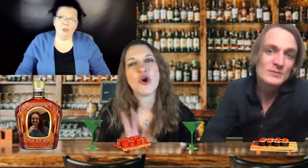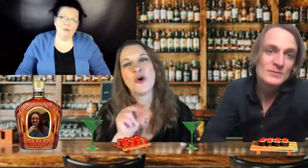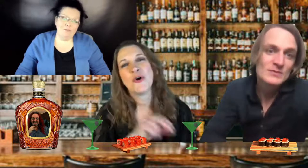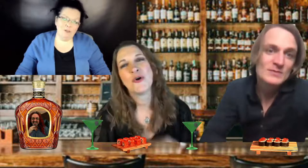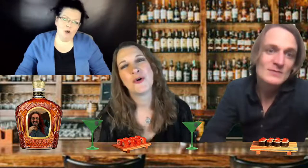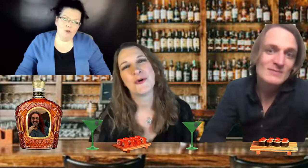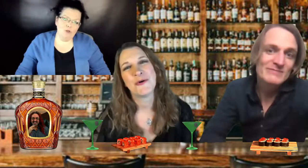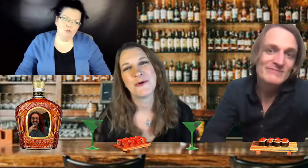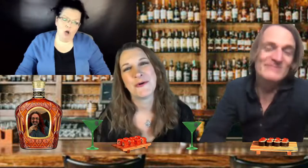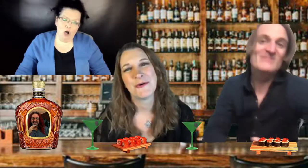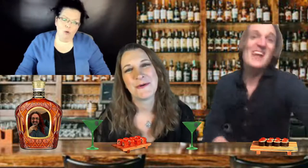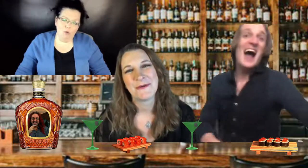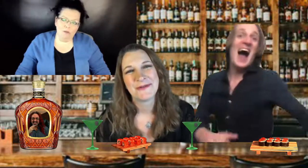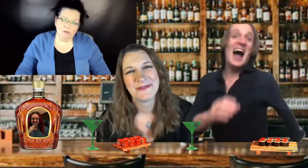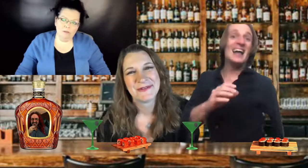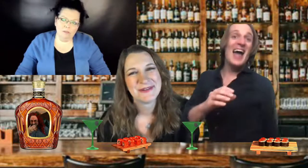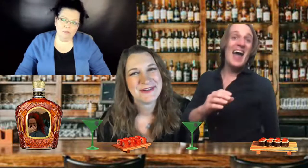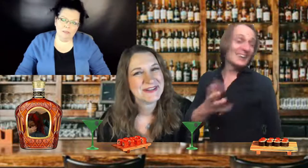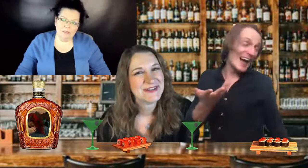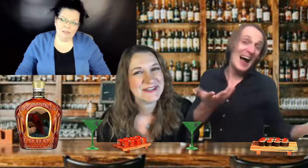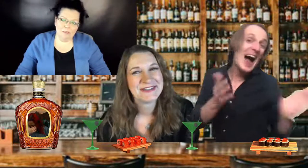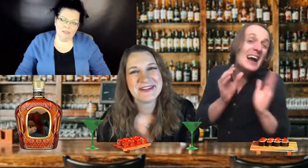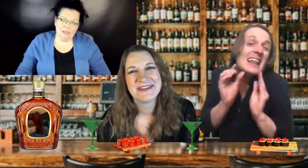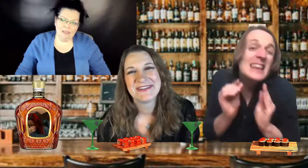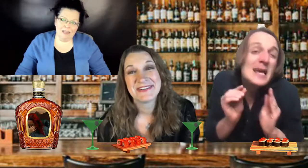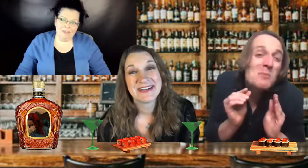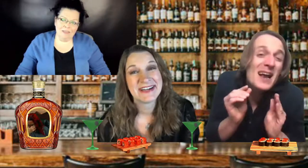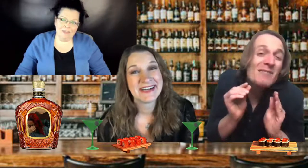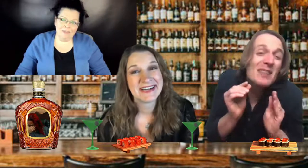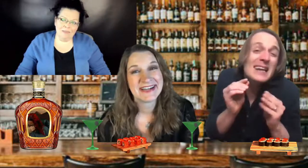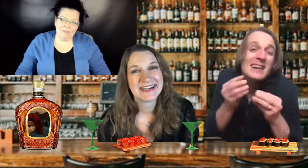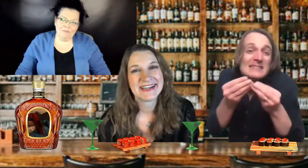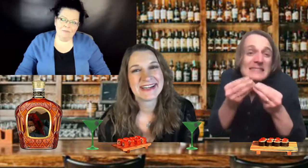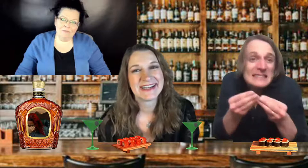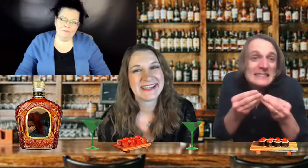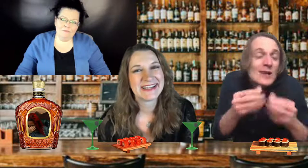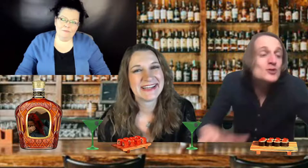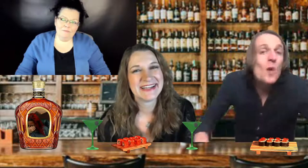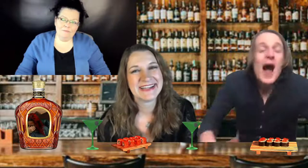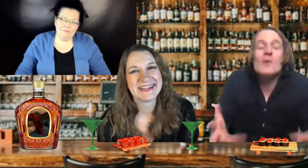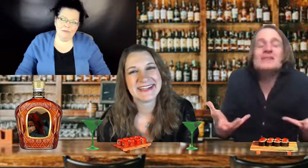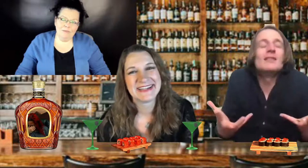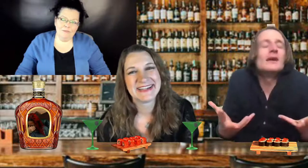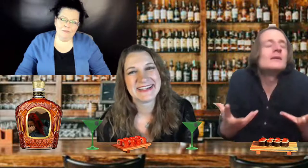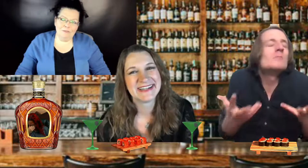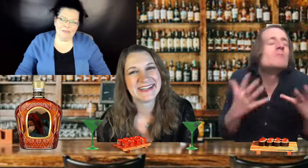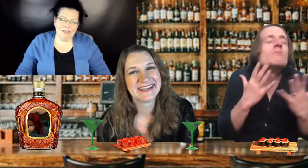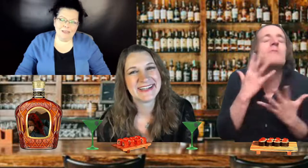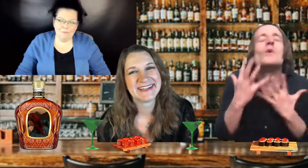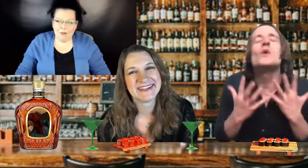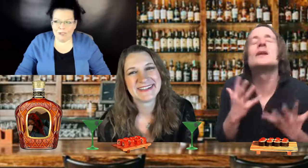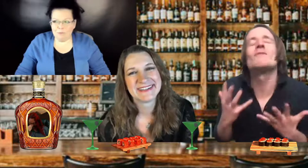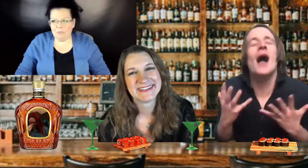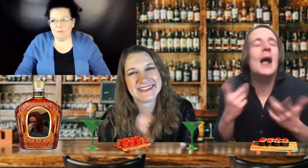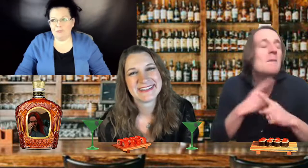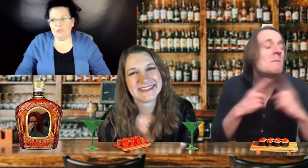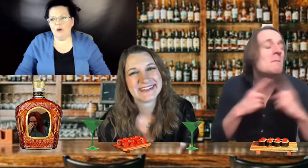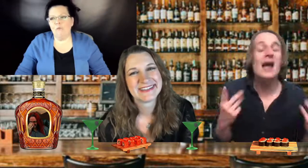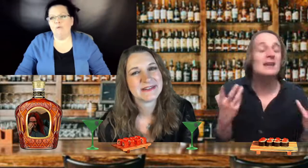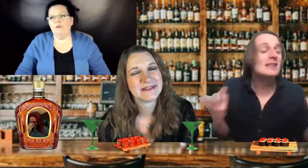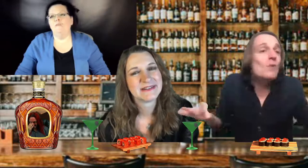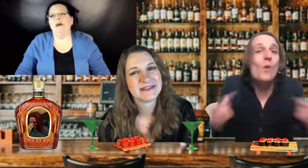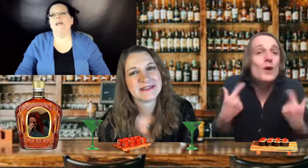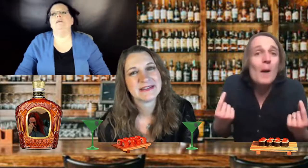so when you have to go, you go. And that was it. And I was like, it was mindful. It was not that much, but it was